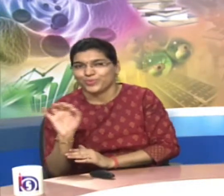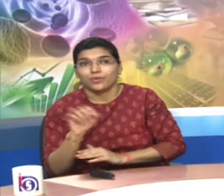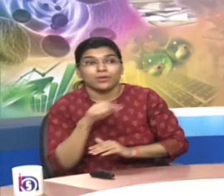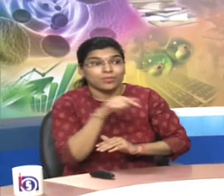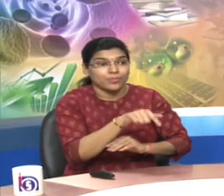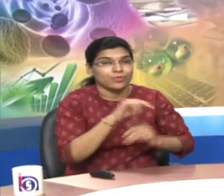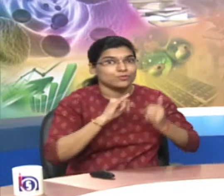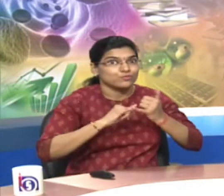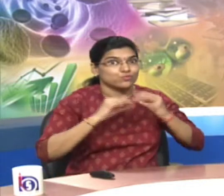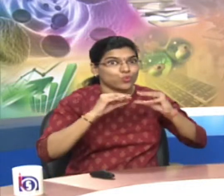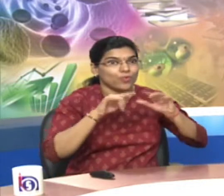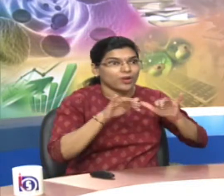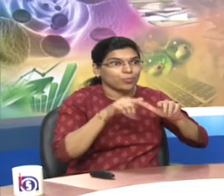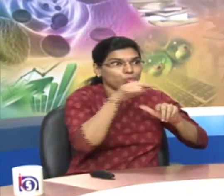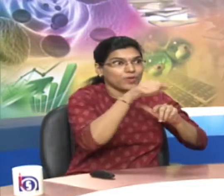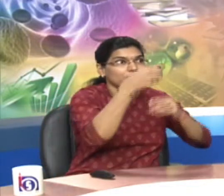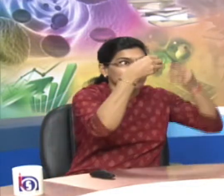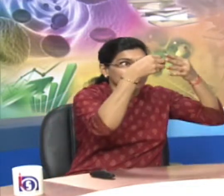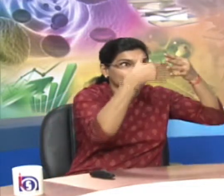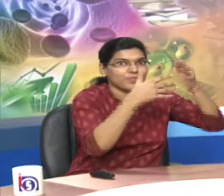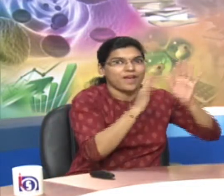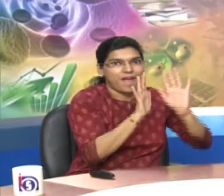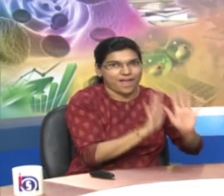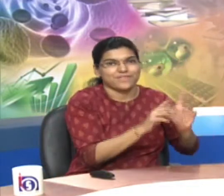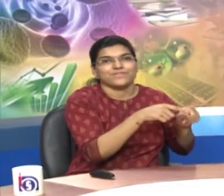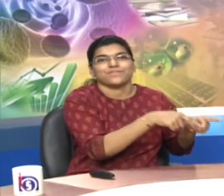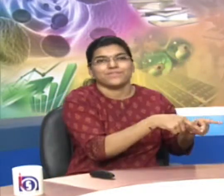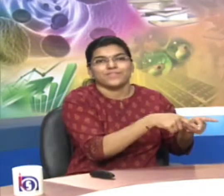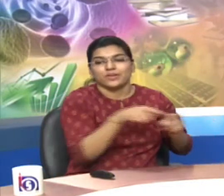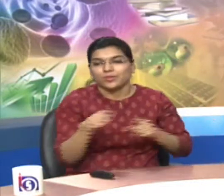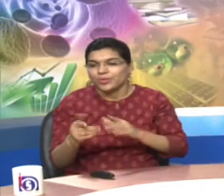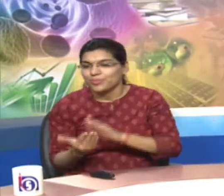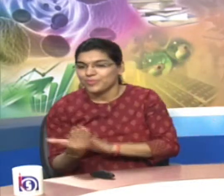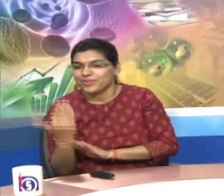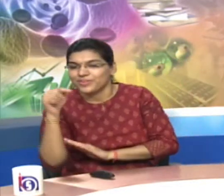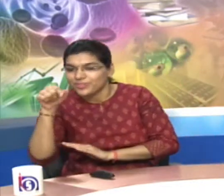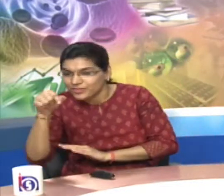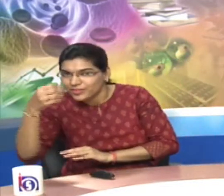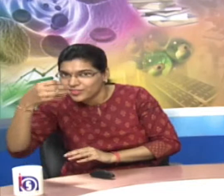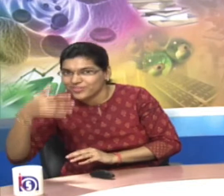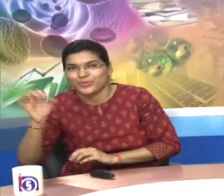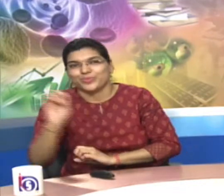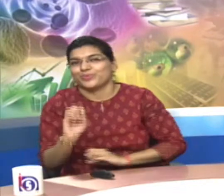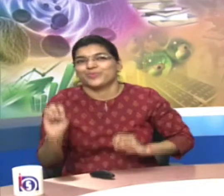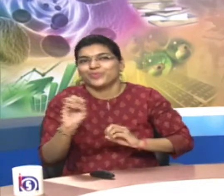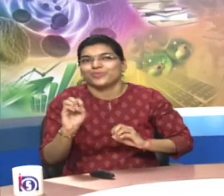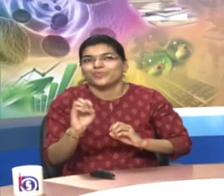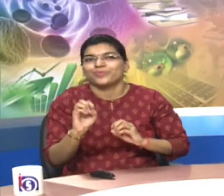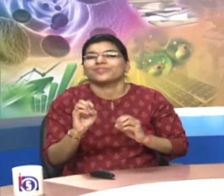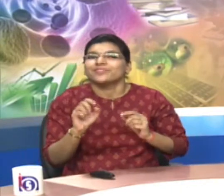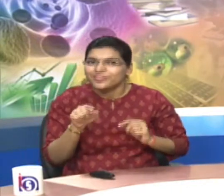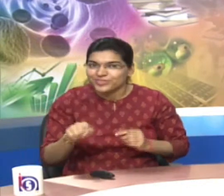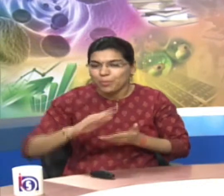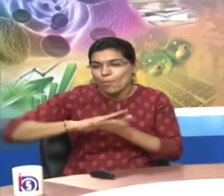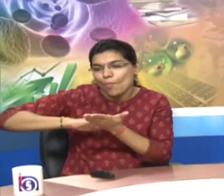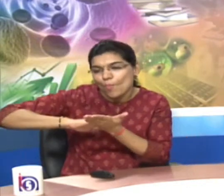here there is no option of print because this is about software, it doesn't have a paint